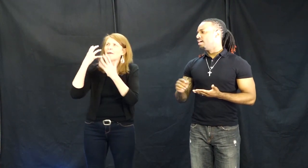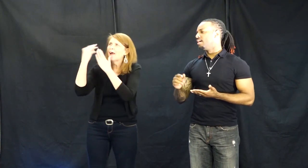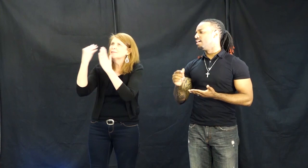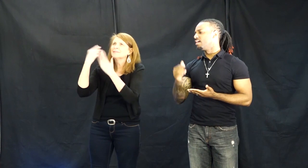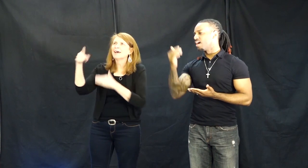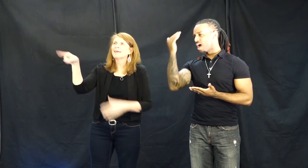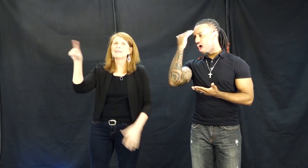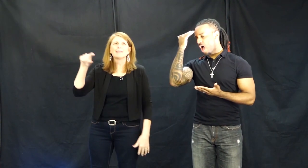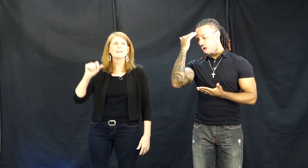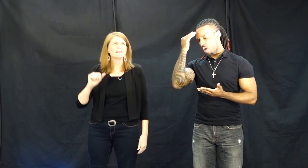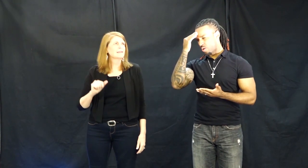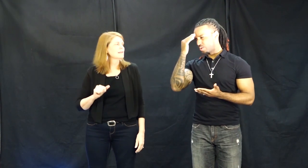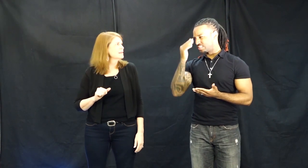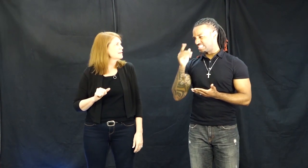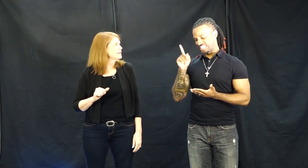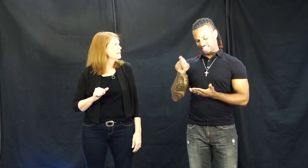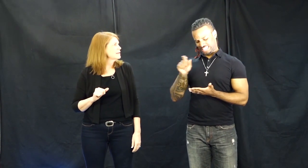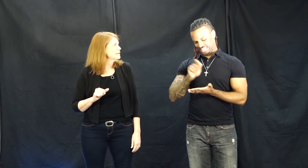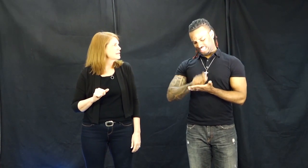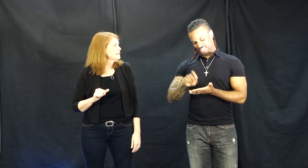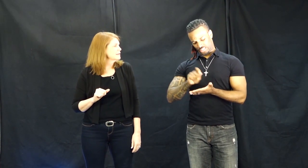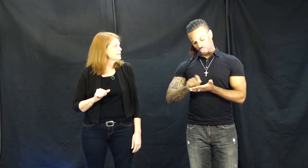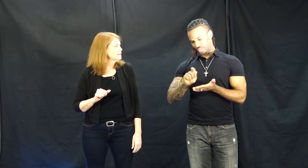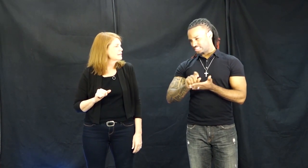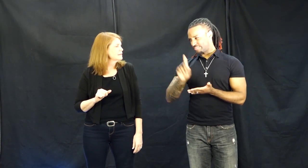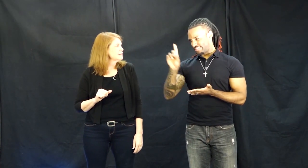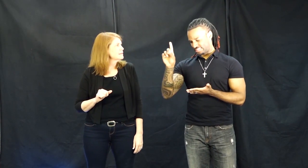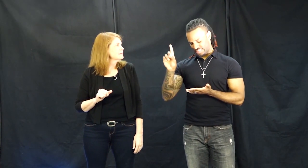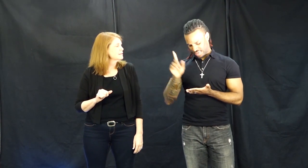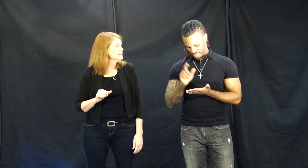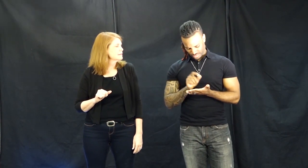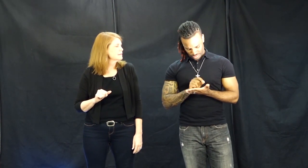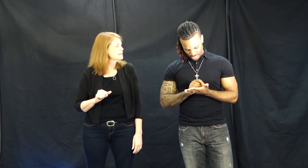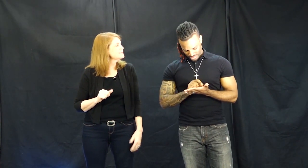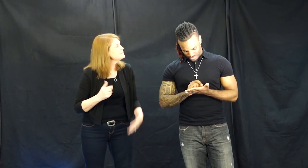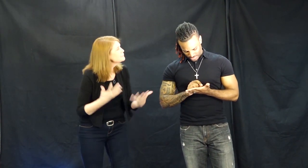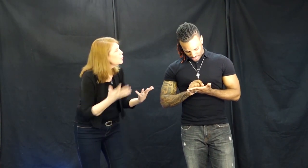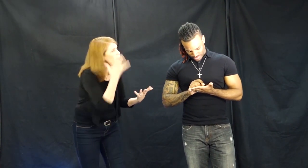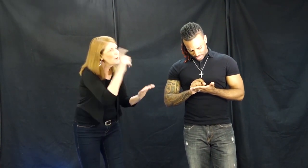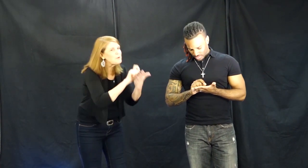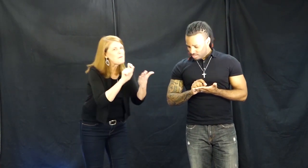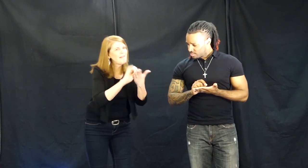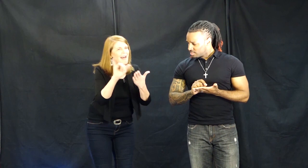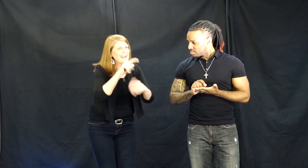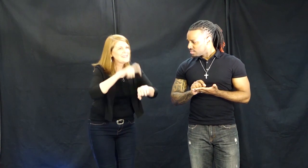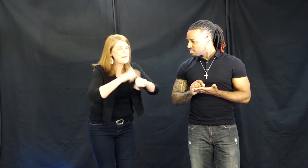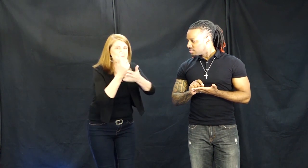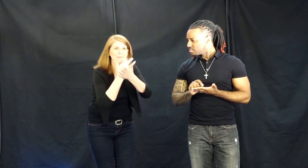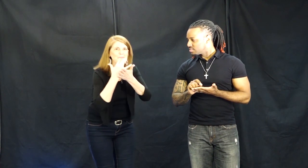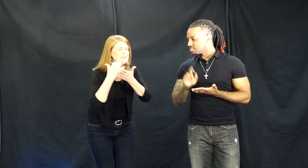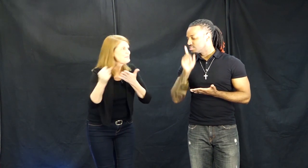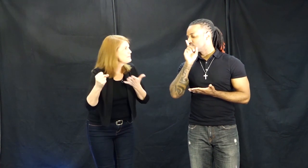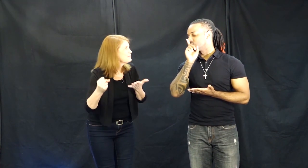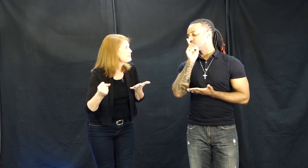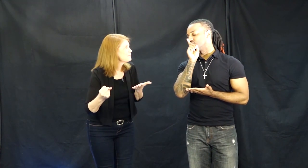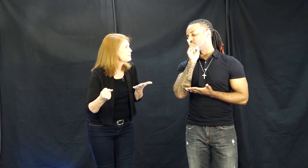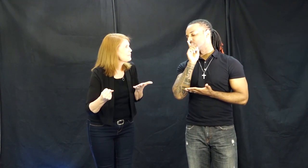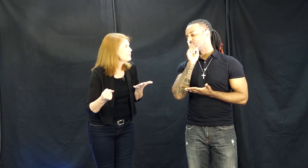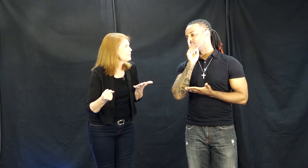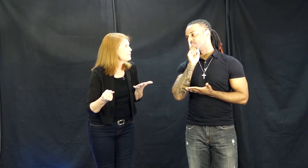I know. I just need to write something down. Why do you write like you're running out of time? Come